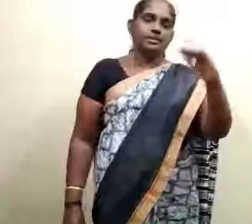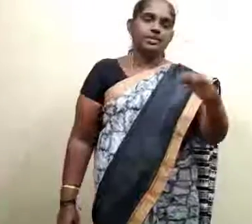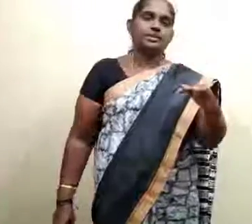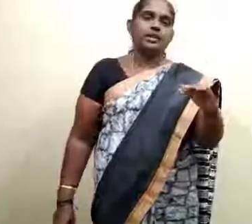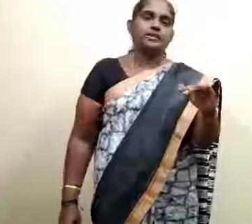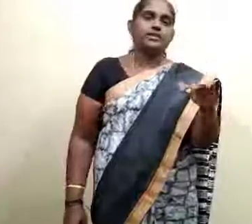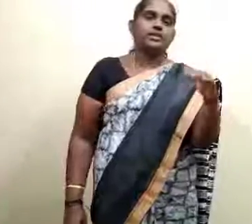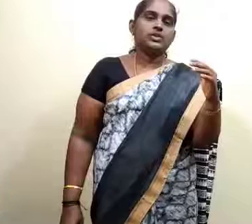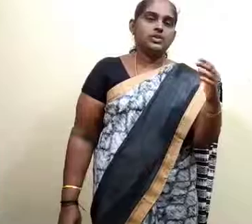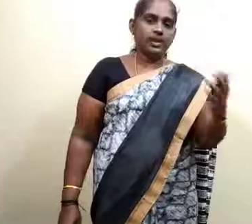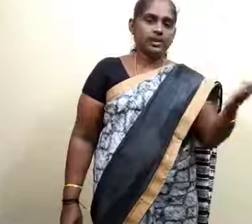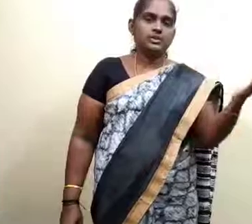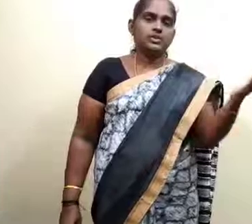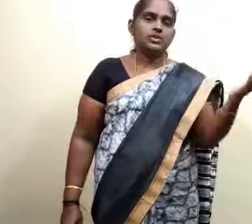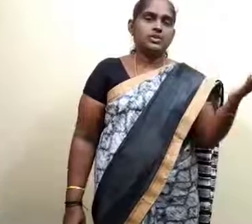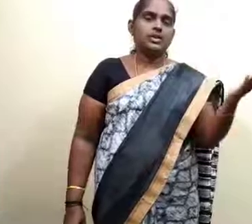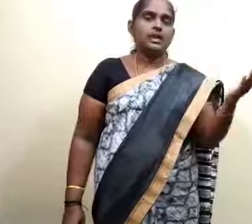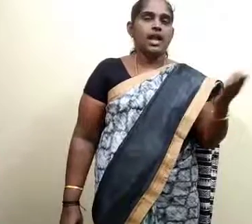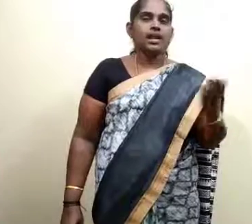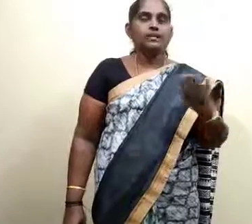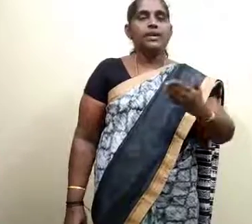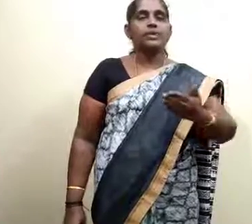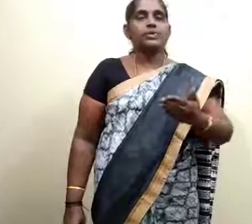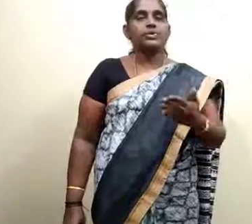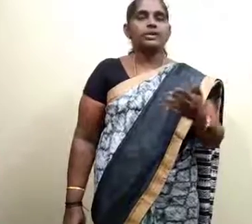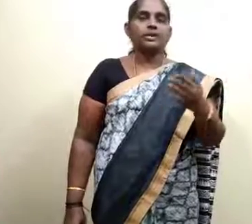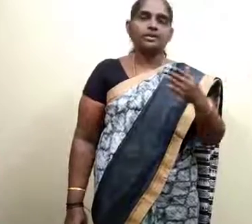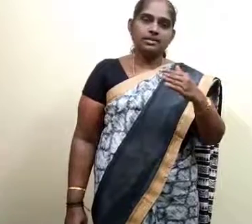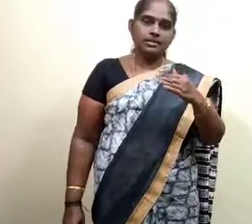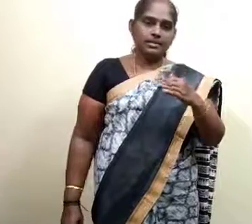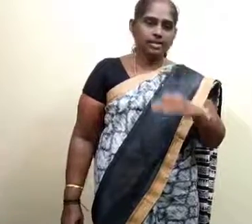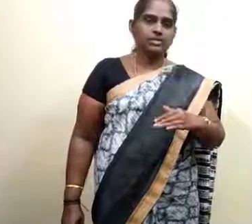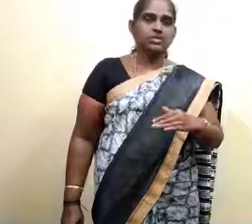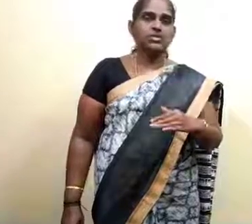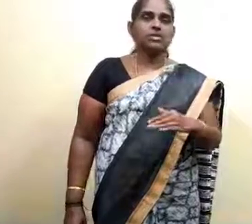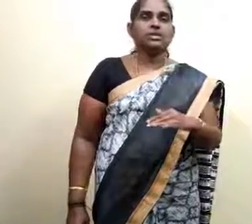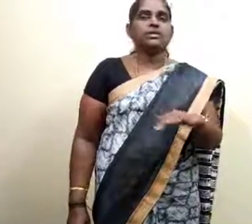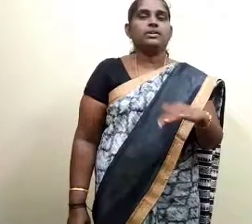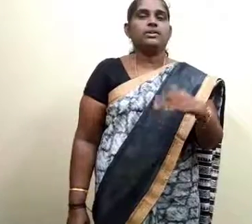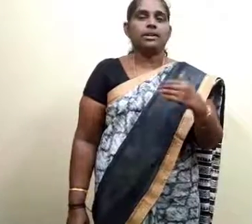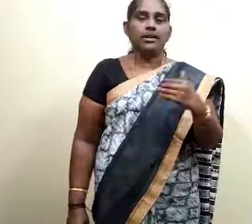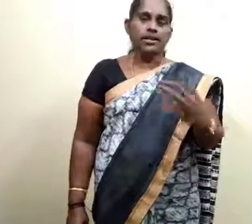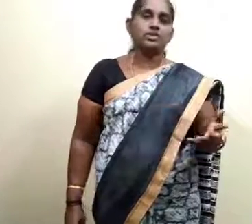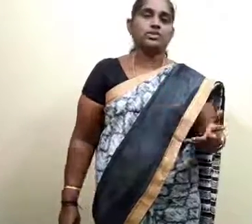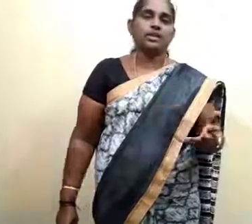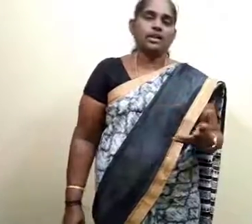With this, I finish today's session. I'll meet you in the next session with the next